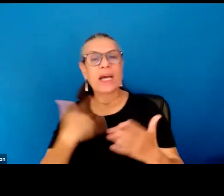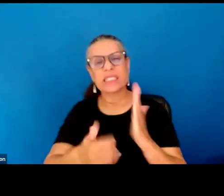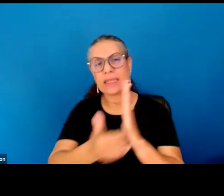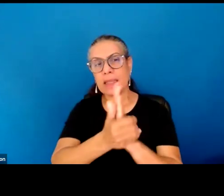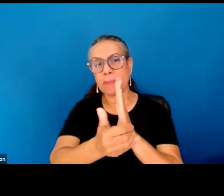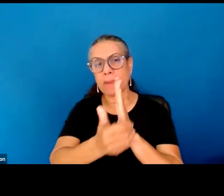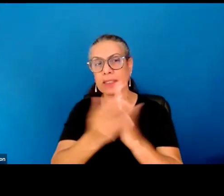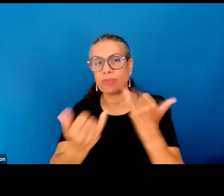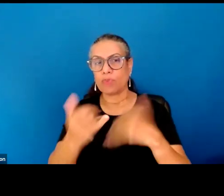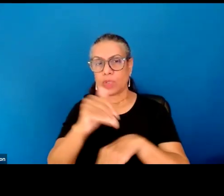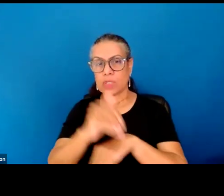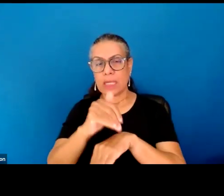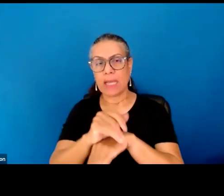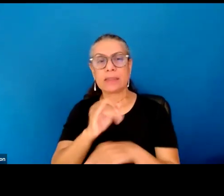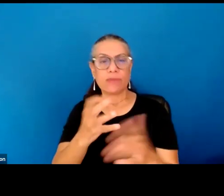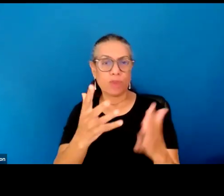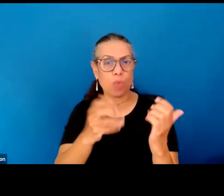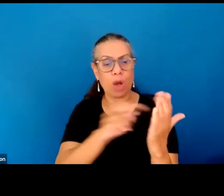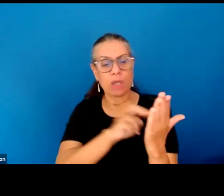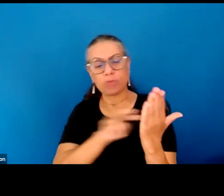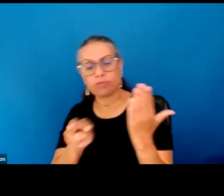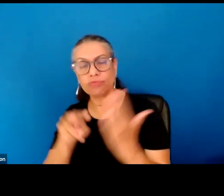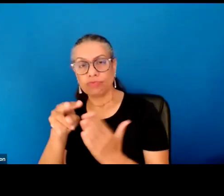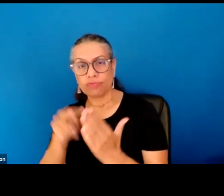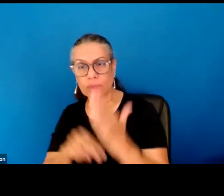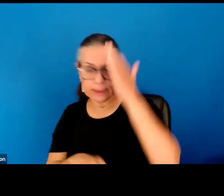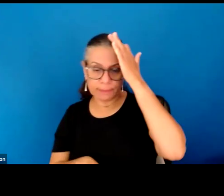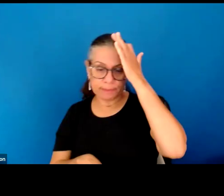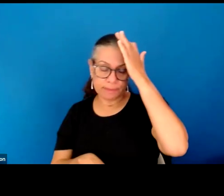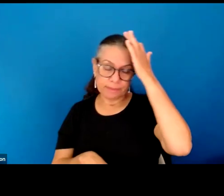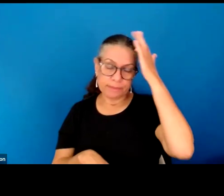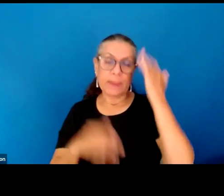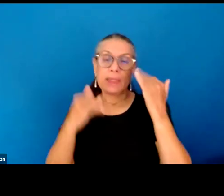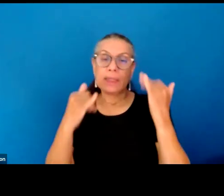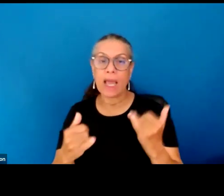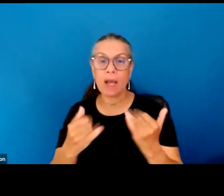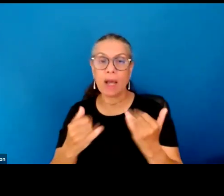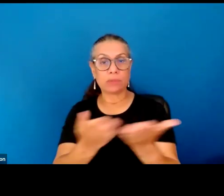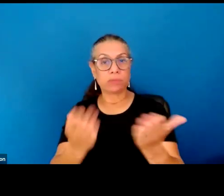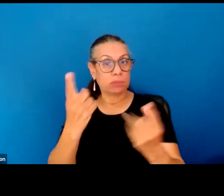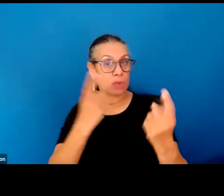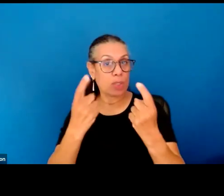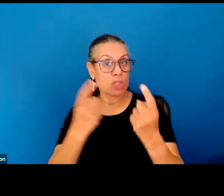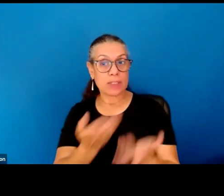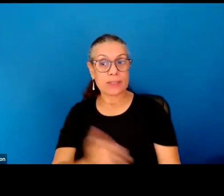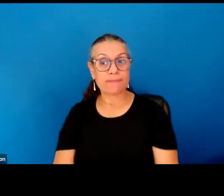tonight's presentation for reference during our conversation. I'll now open it up to questions and thoughts from the